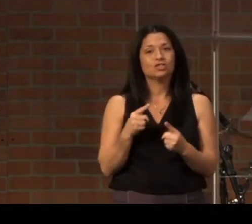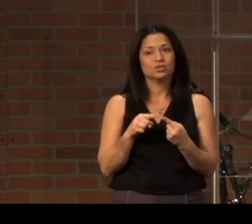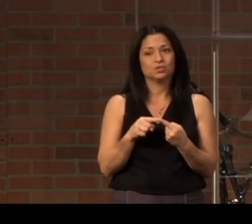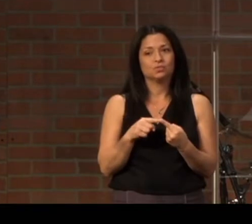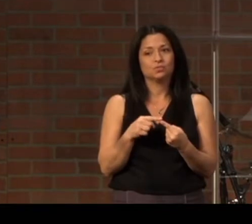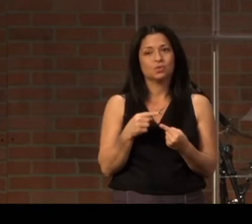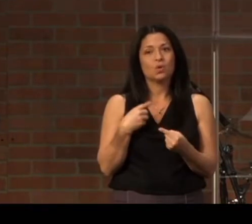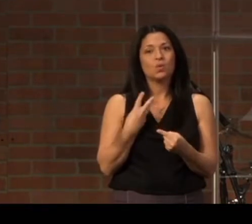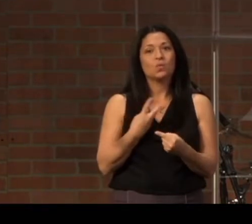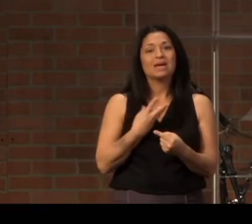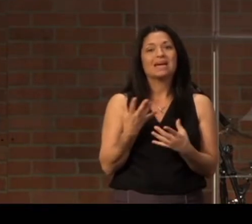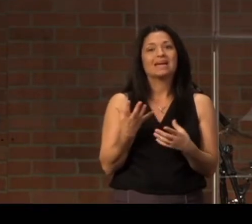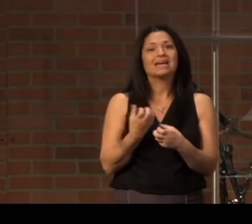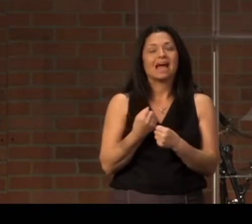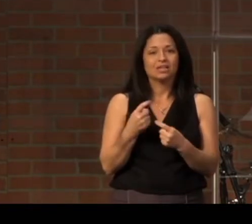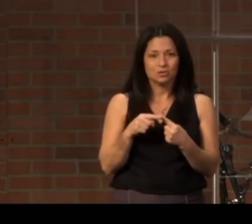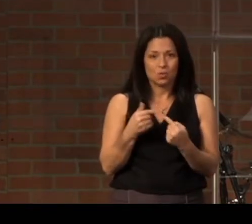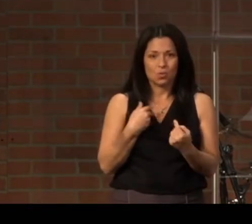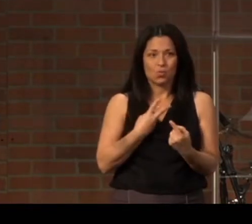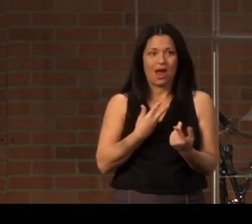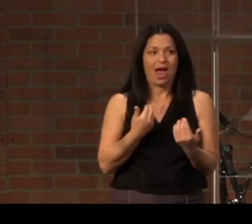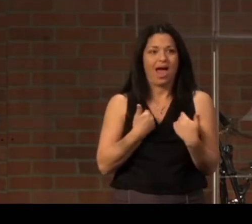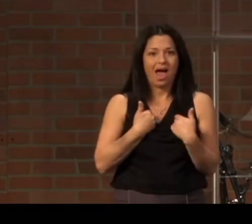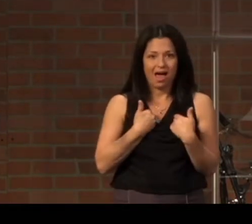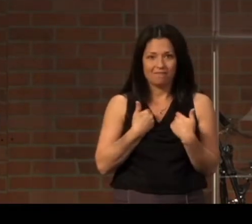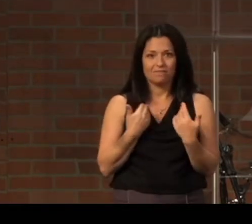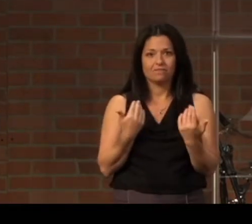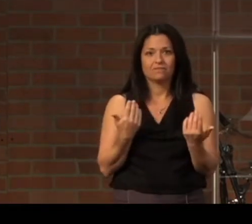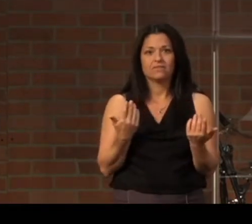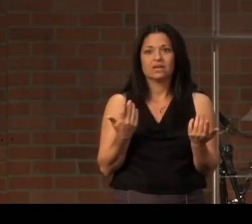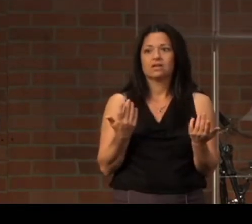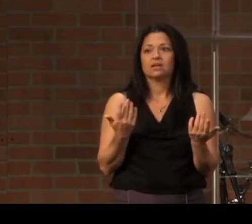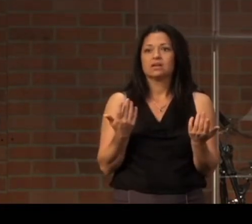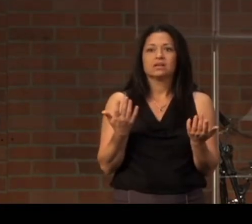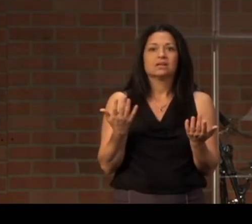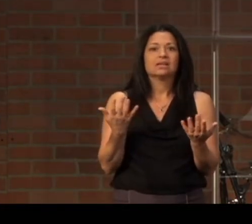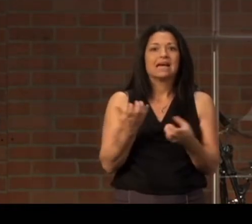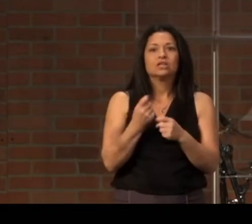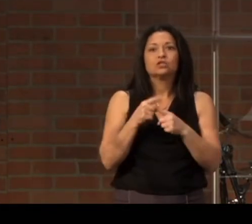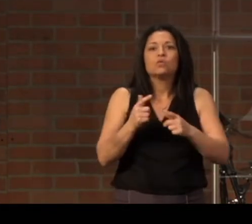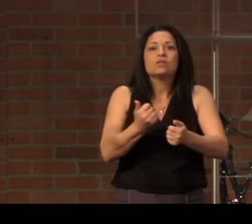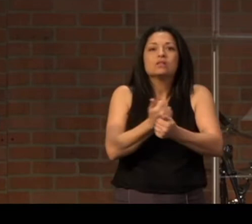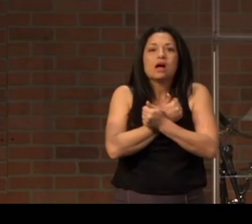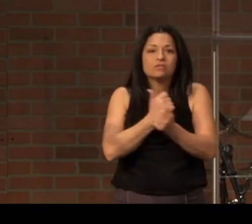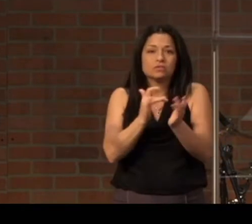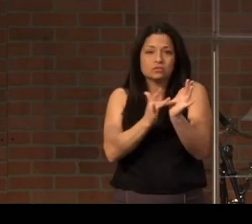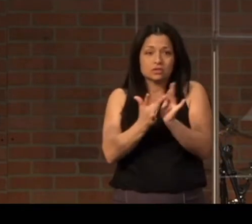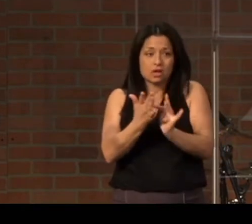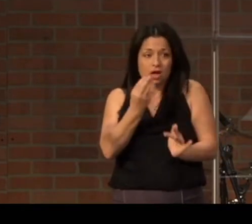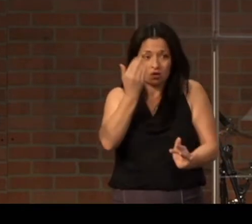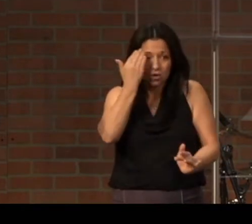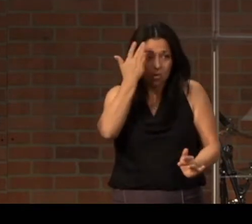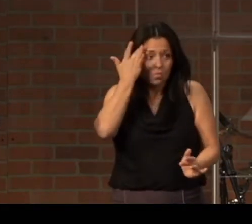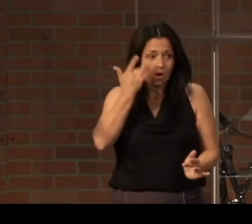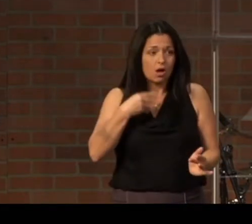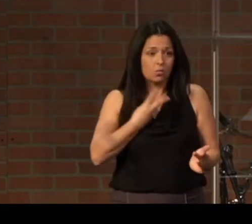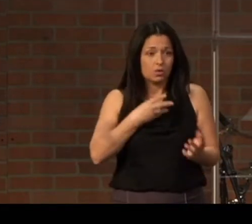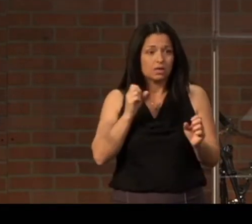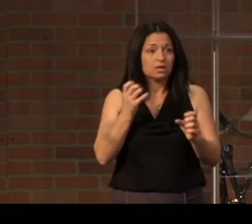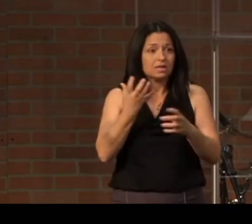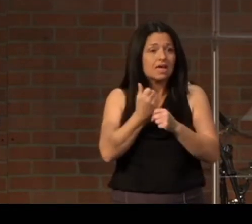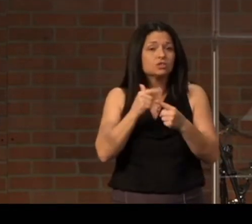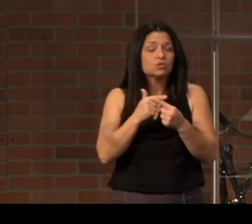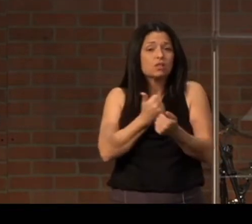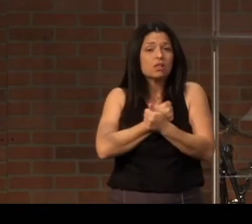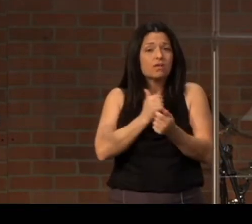we get to. You know what we get to? We get to love Jesus. We get to love Jesus. And you know why we get to love Jesus?